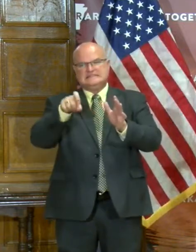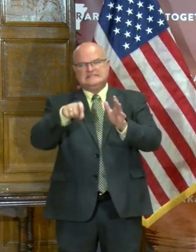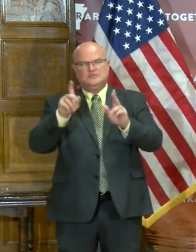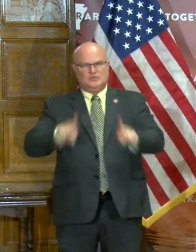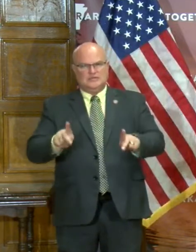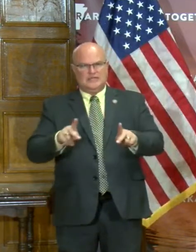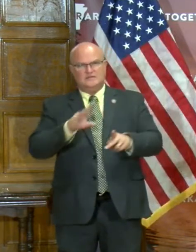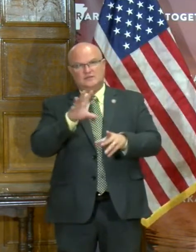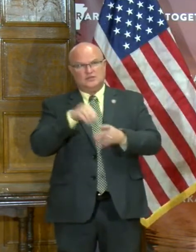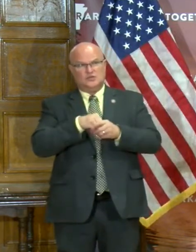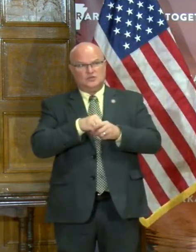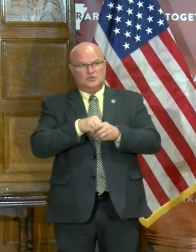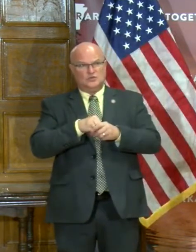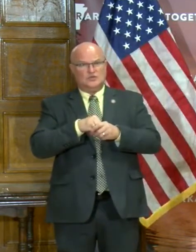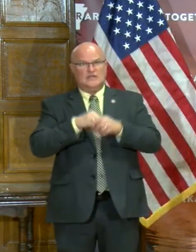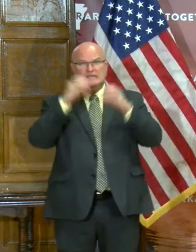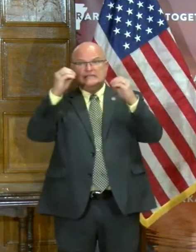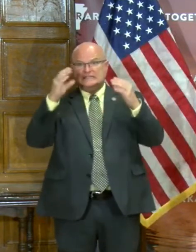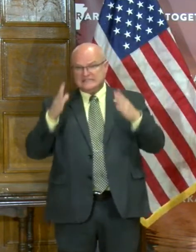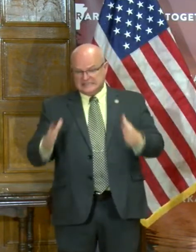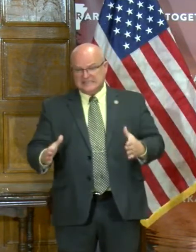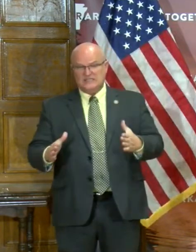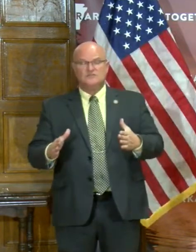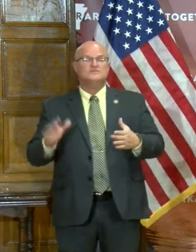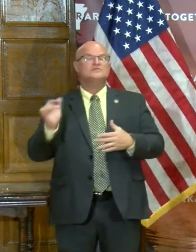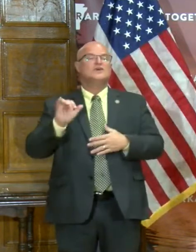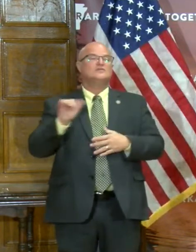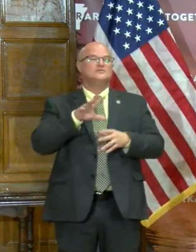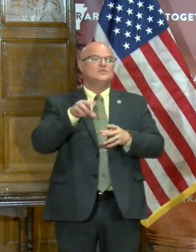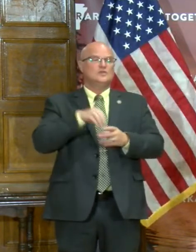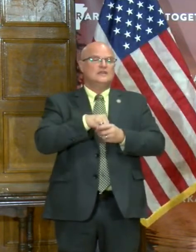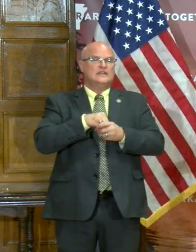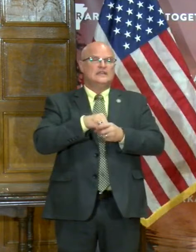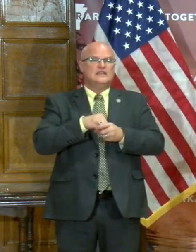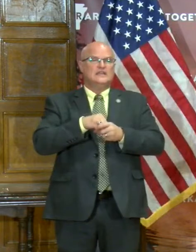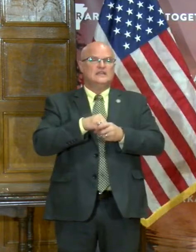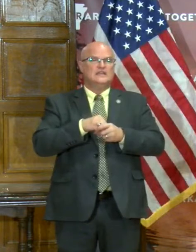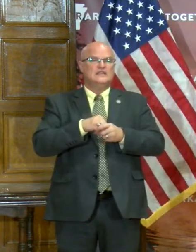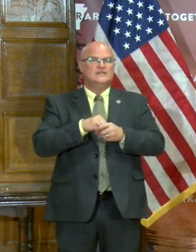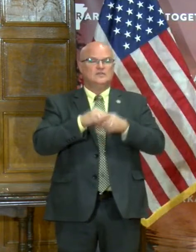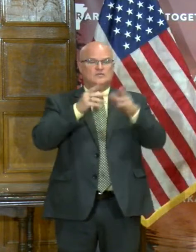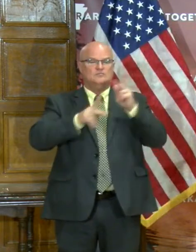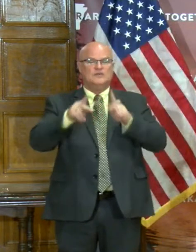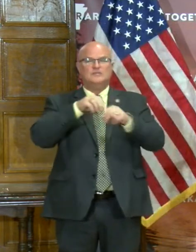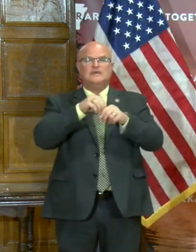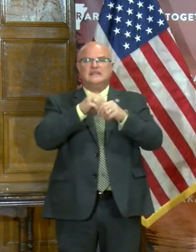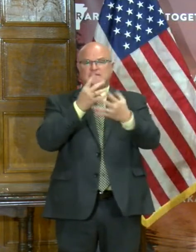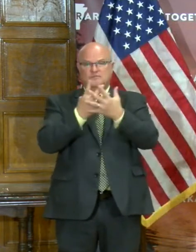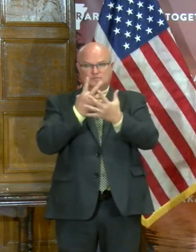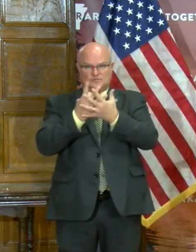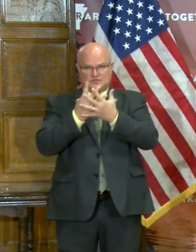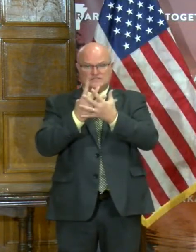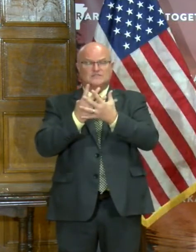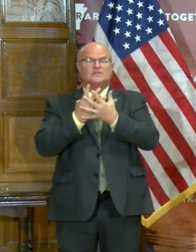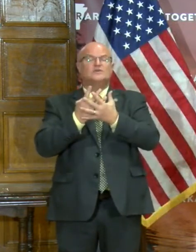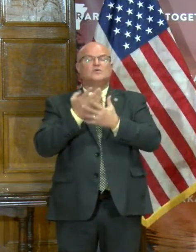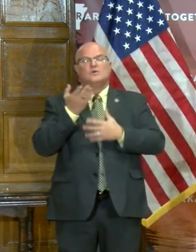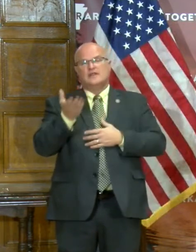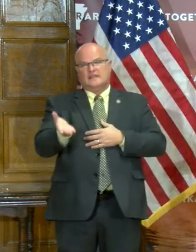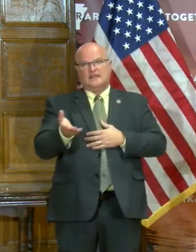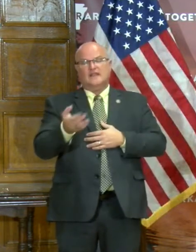That will include teachers, will also include individuals in correctional institutions working